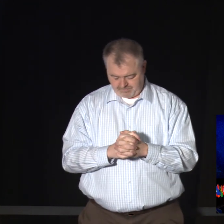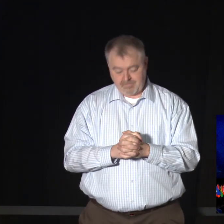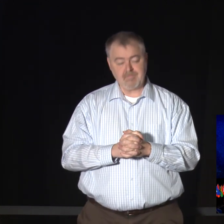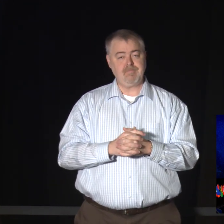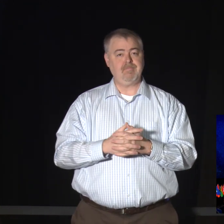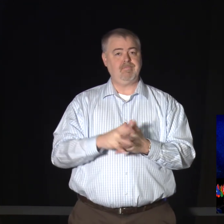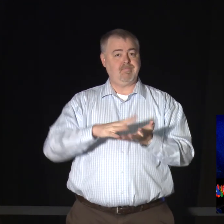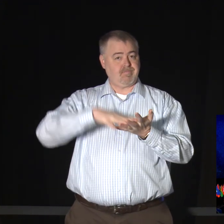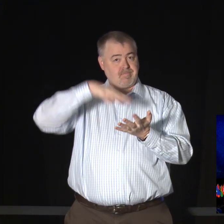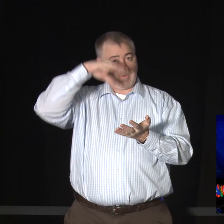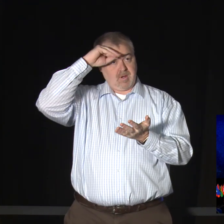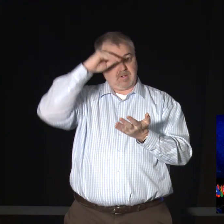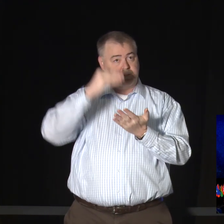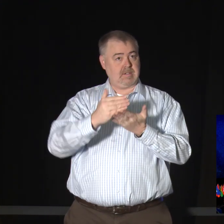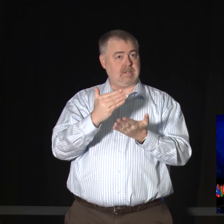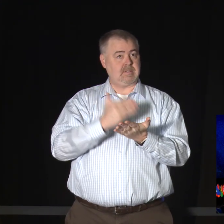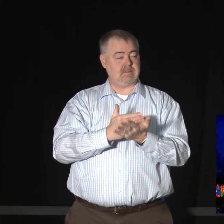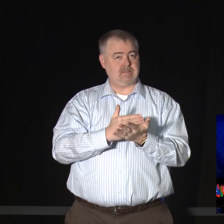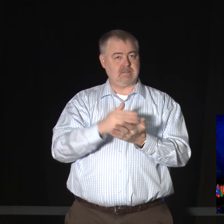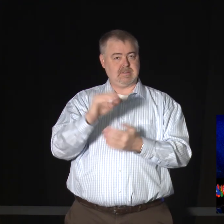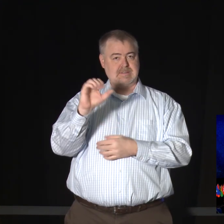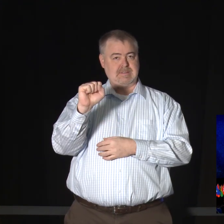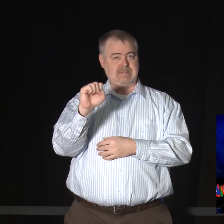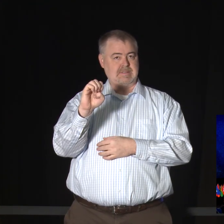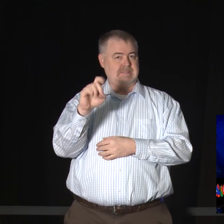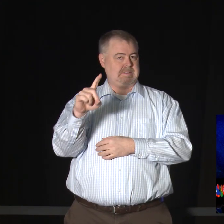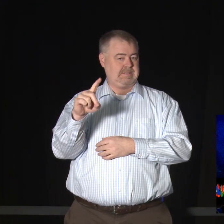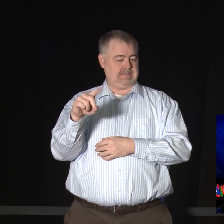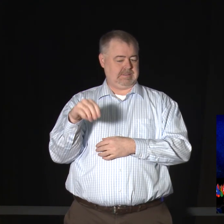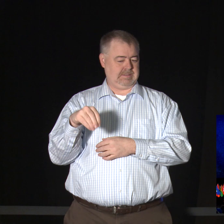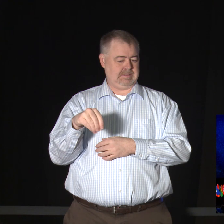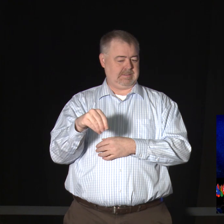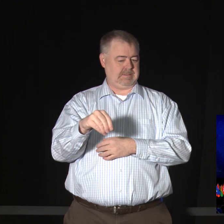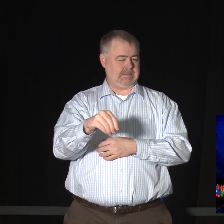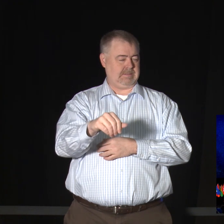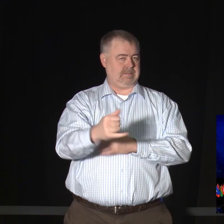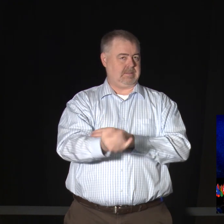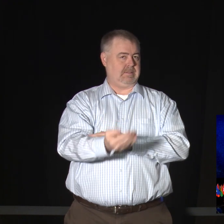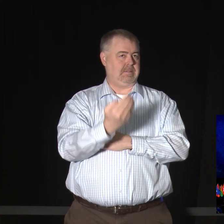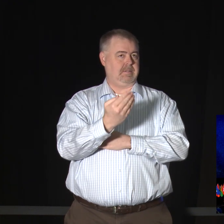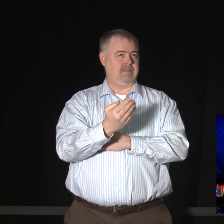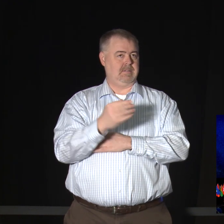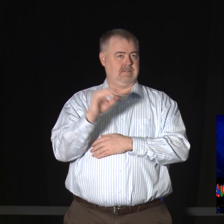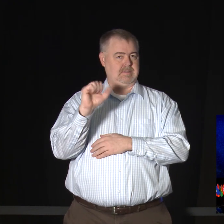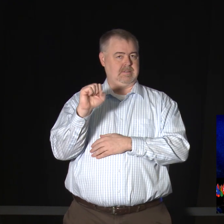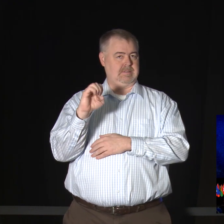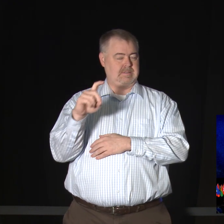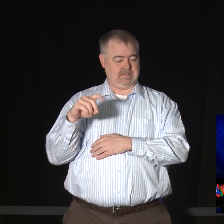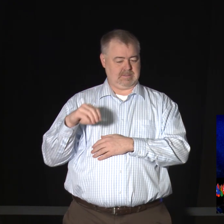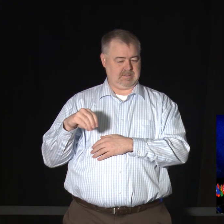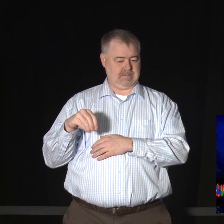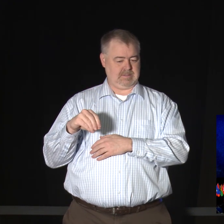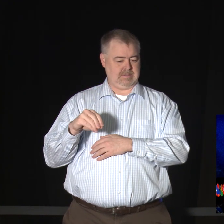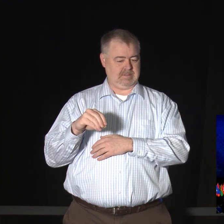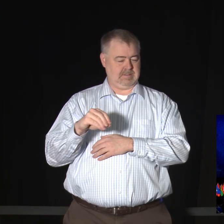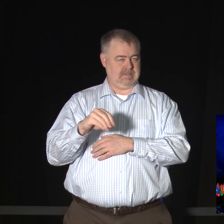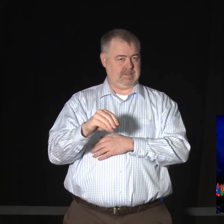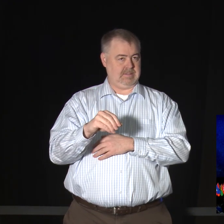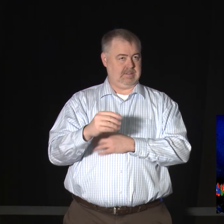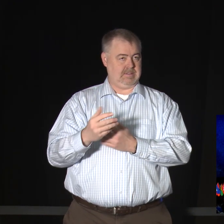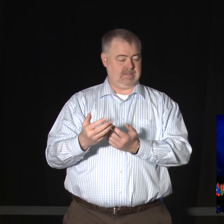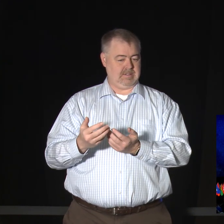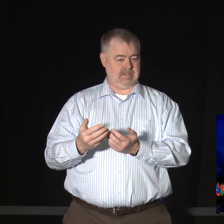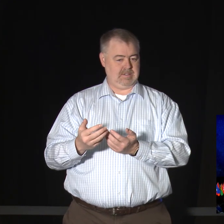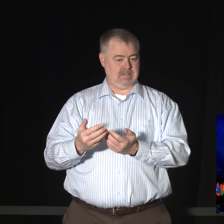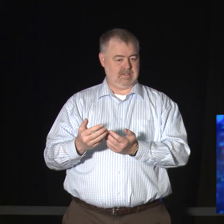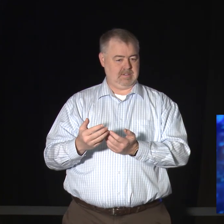So we learned the lesson of the seed this morning. Seeds are